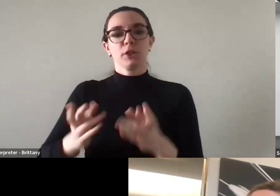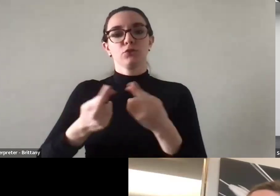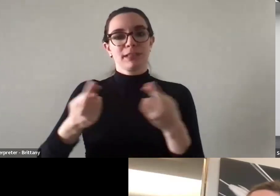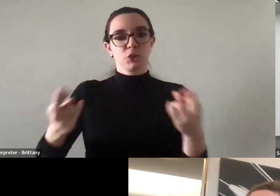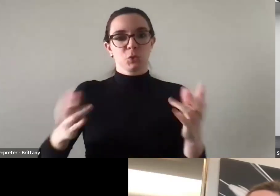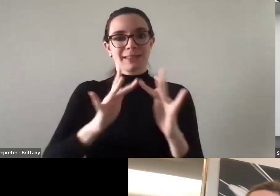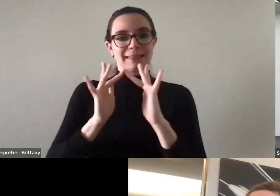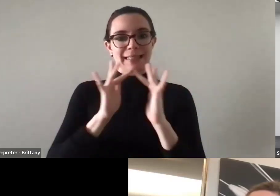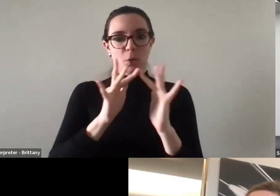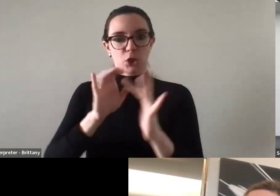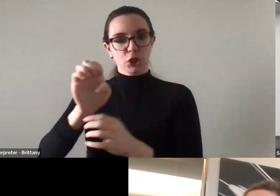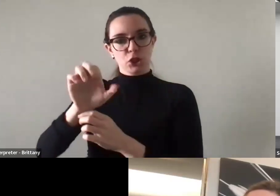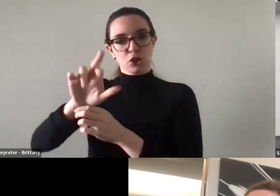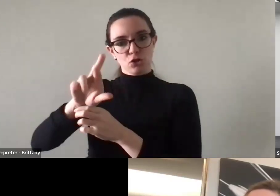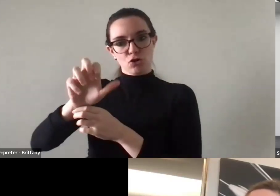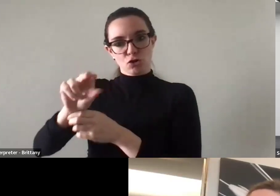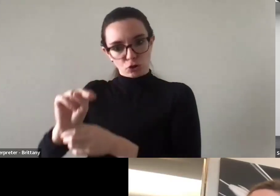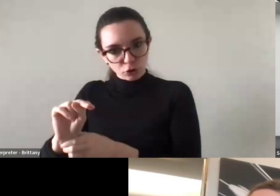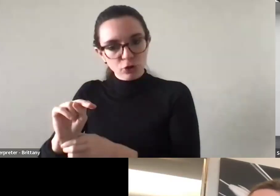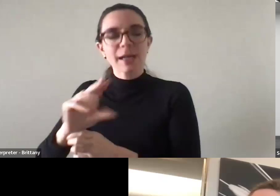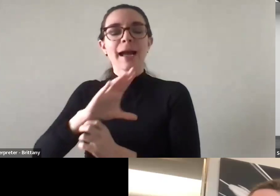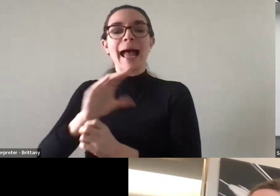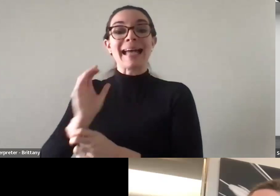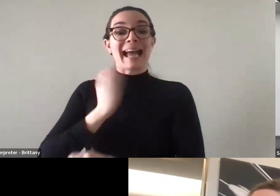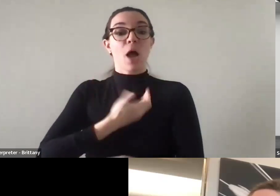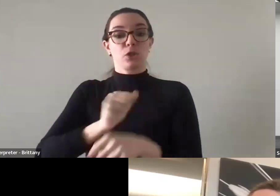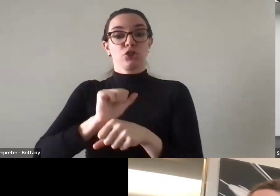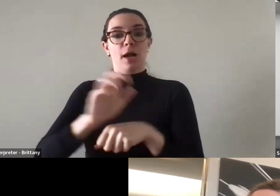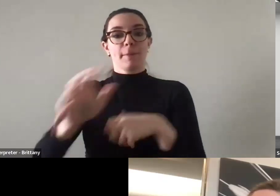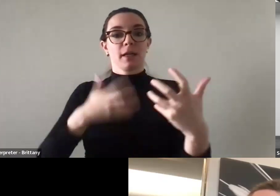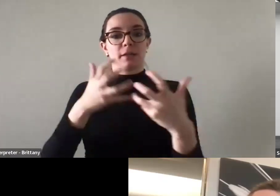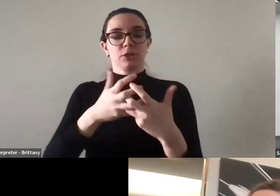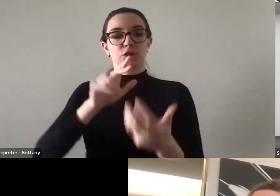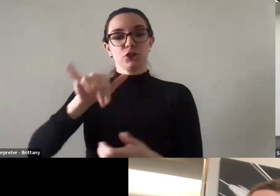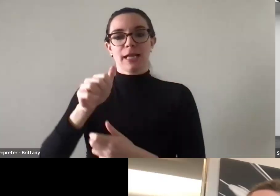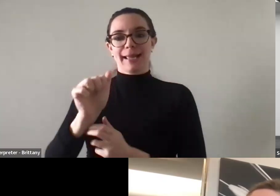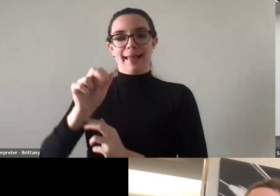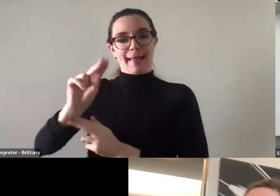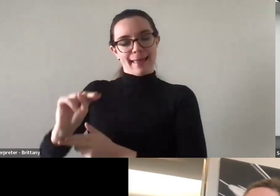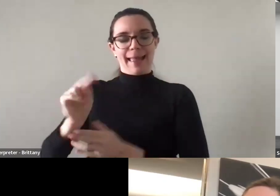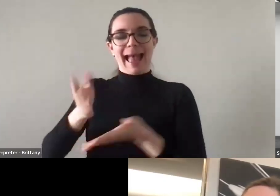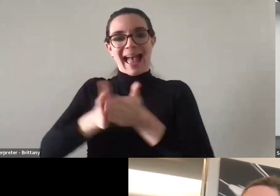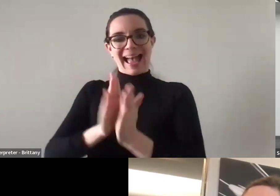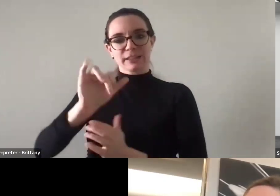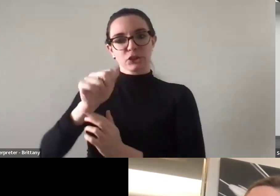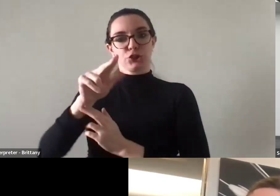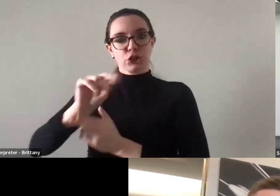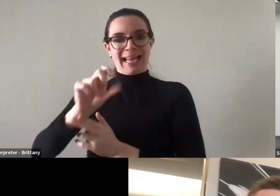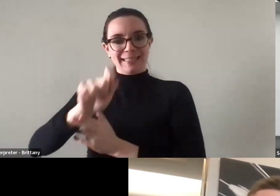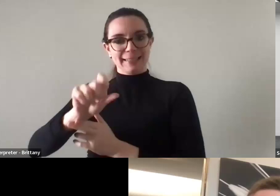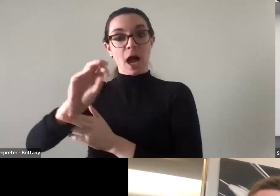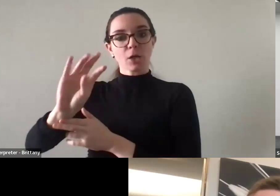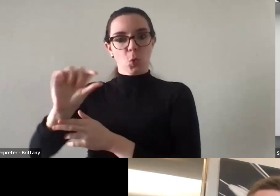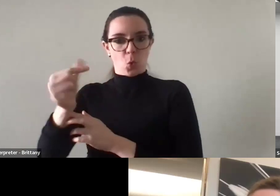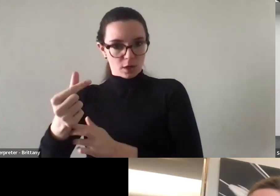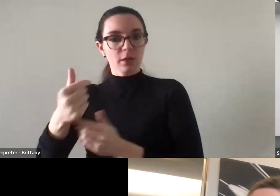EARN, askEARN.org, and our Job Accommodation Network, JAN, J-A-N, askjan.org.